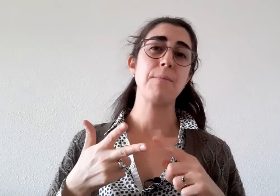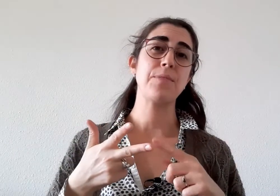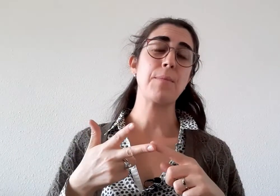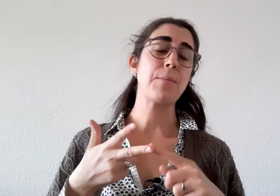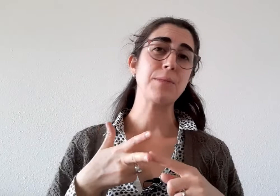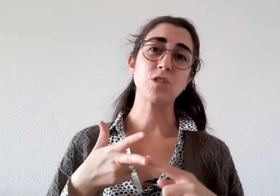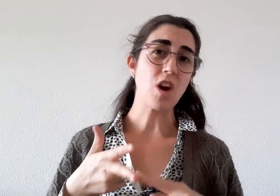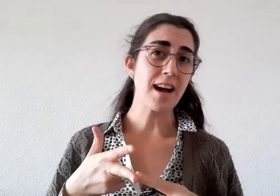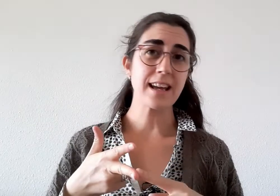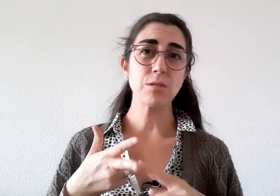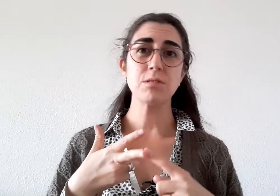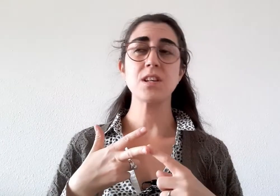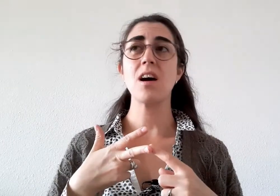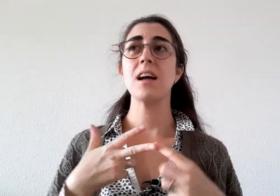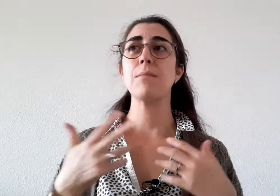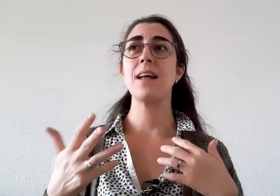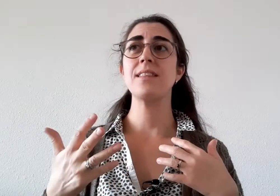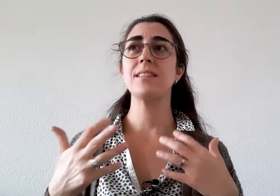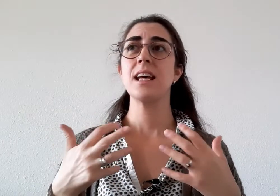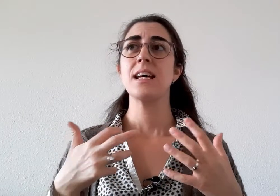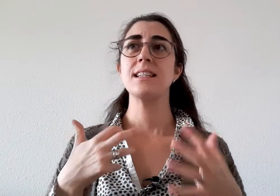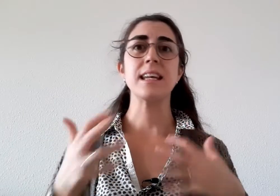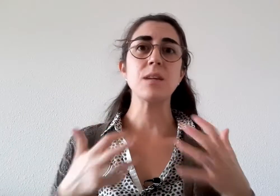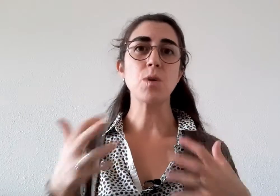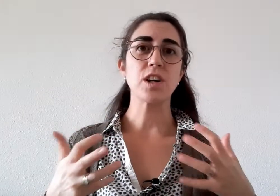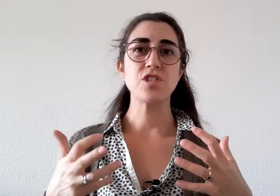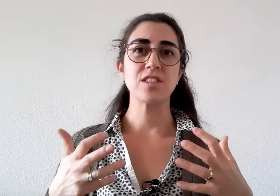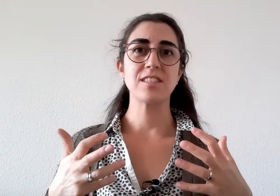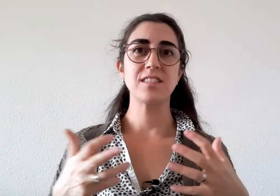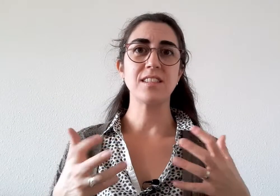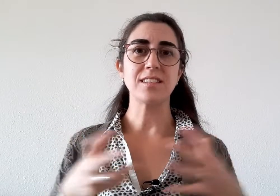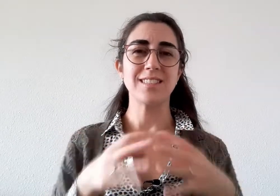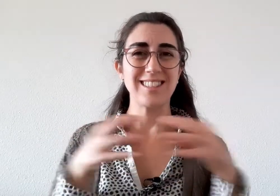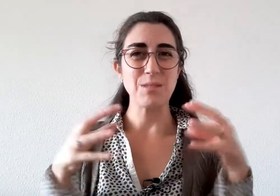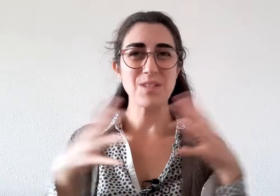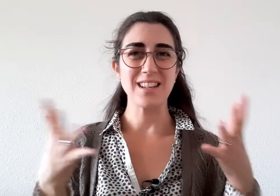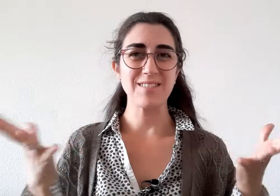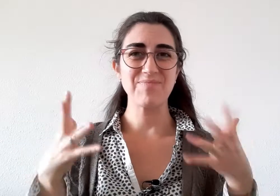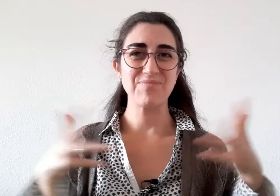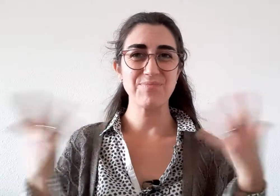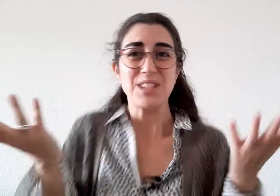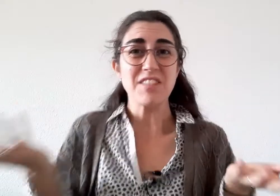the baby's crying all the time, and this teamwork just doesn't seem to